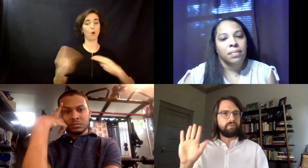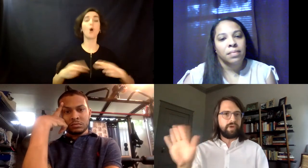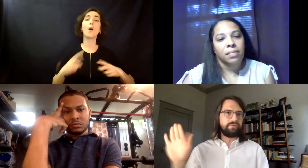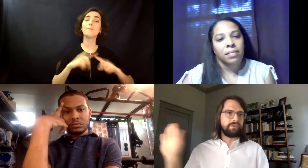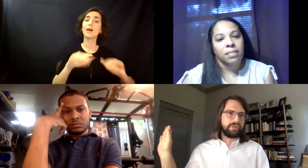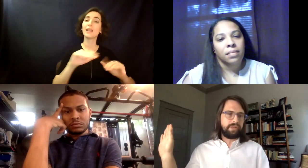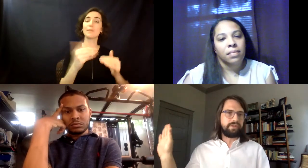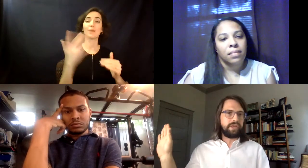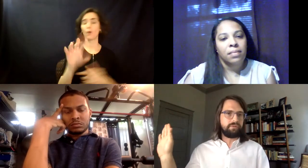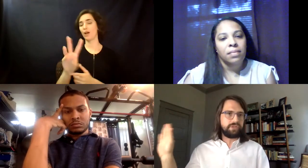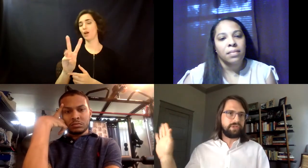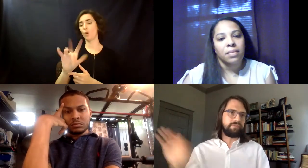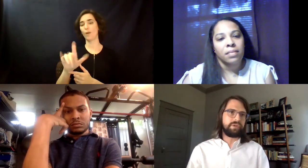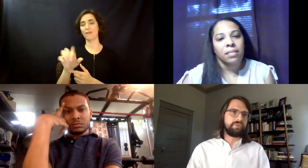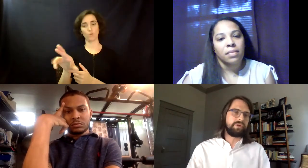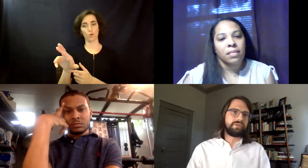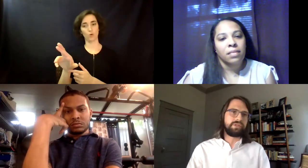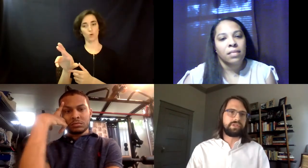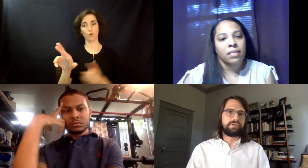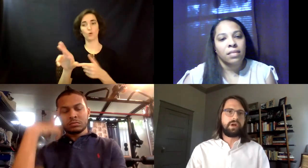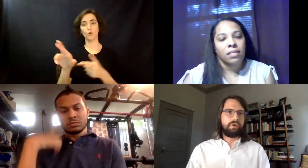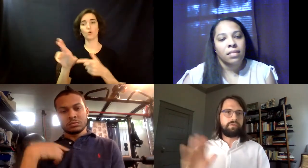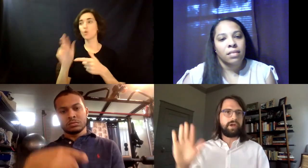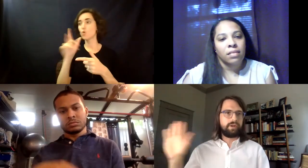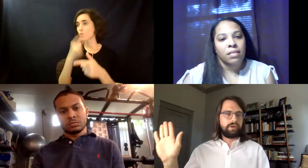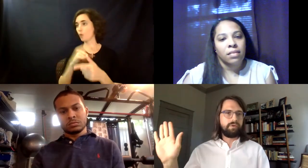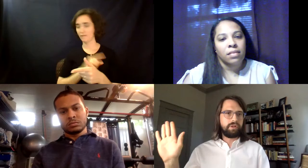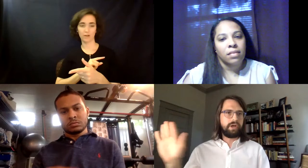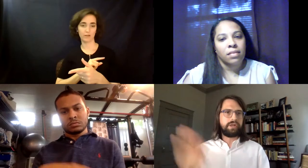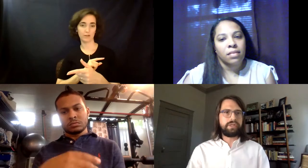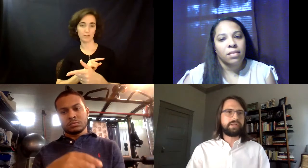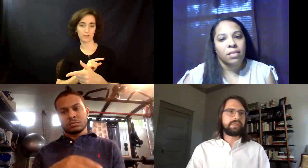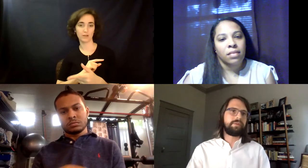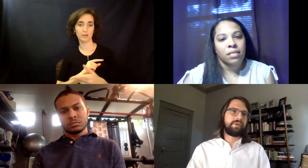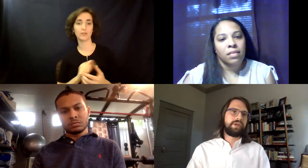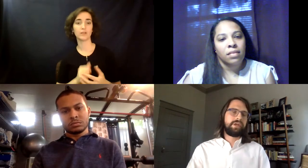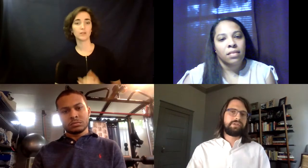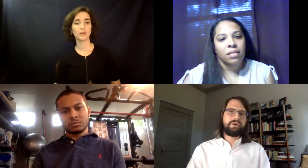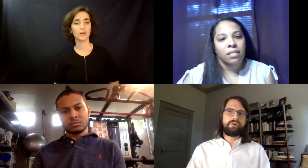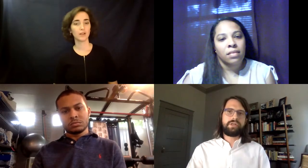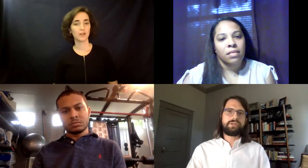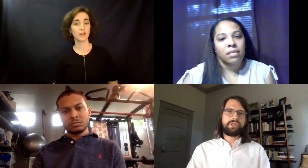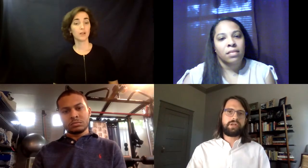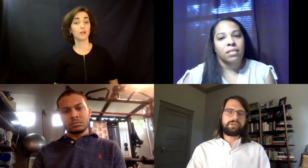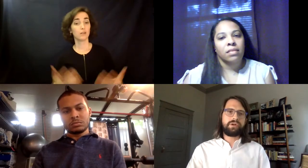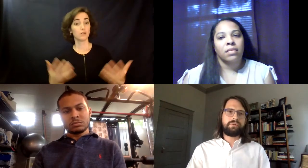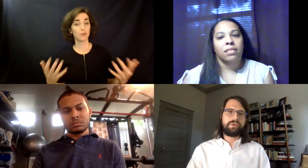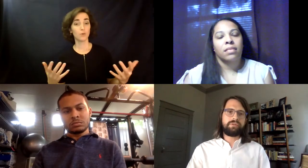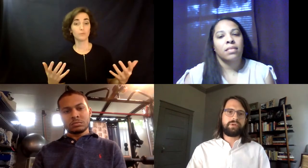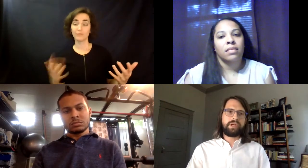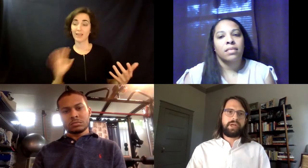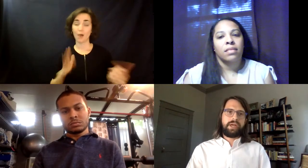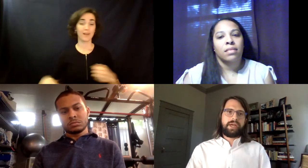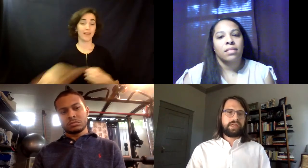of the waivers that they could receive from the Human Services District or that were allotted at that time. So it is a challenge in our region,